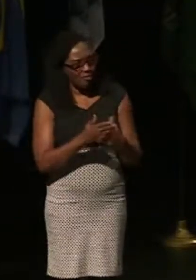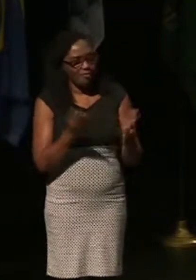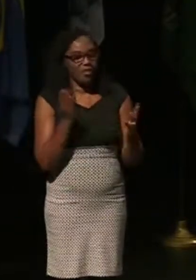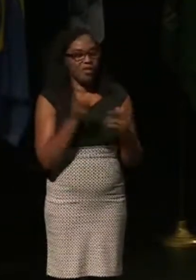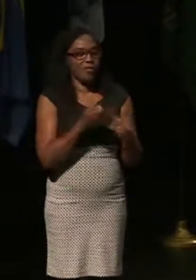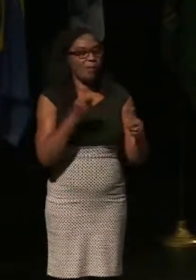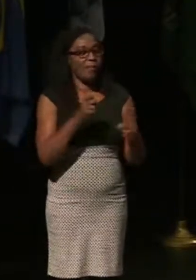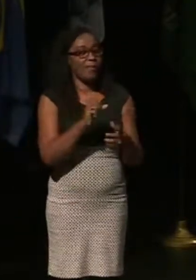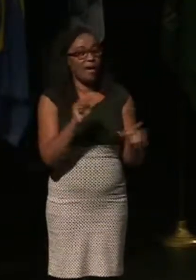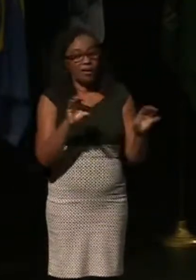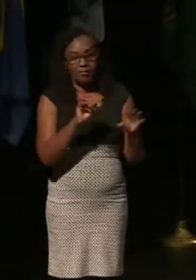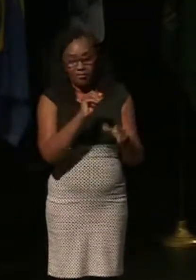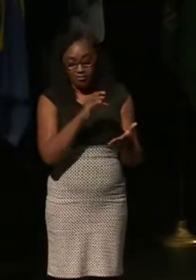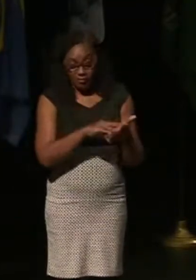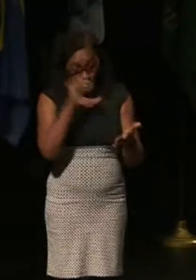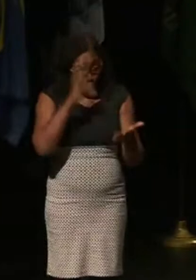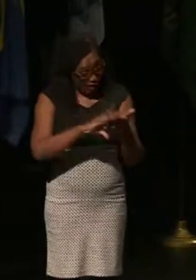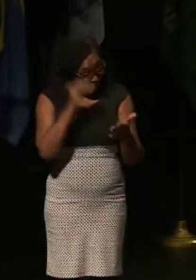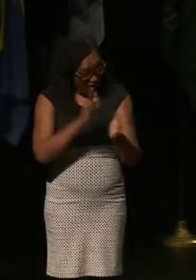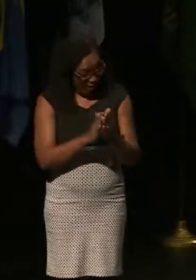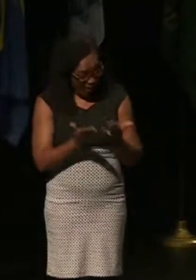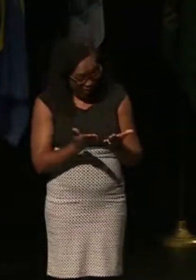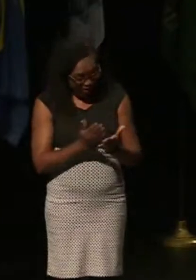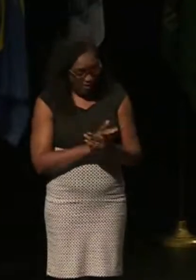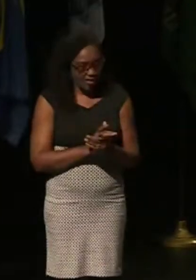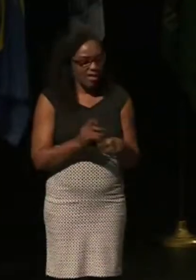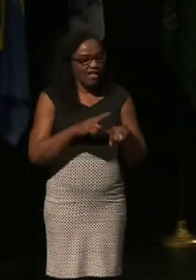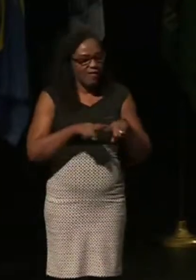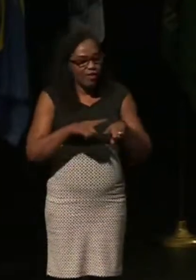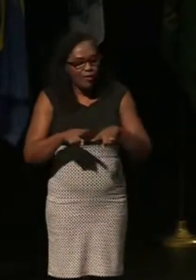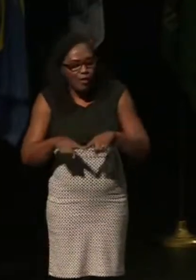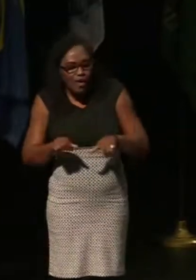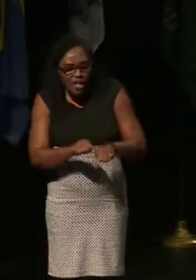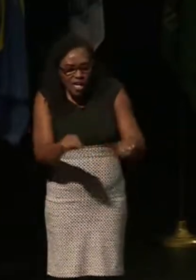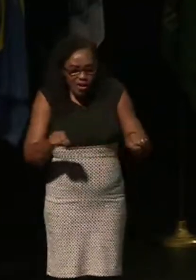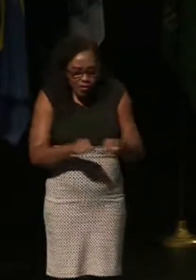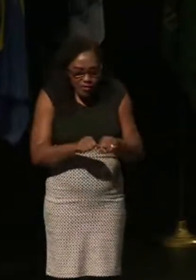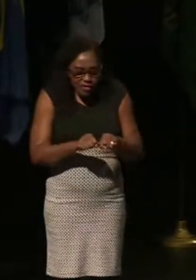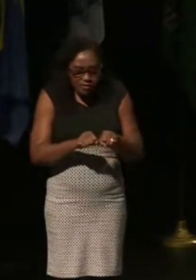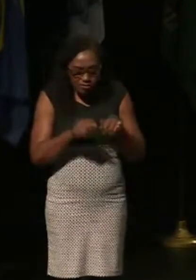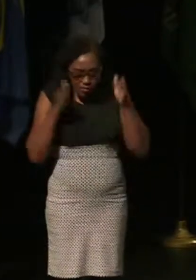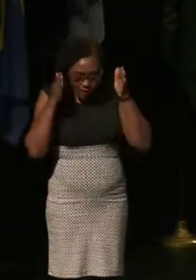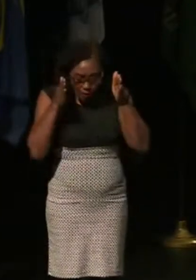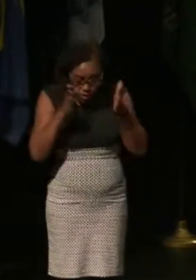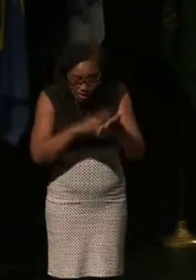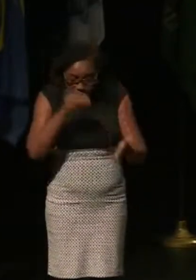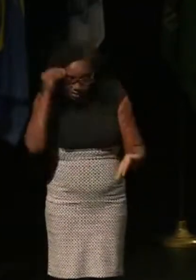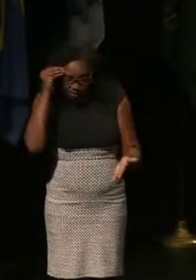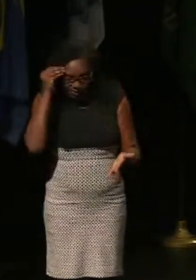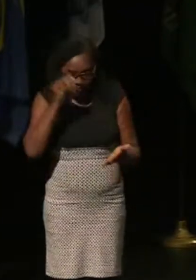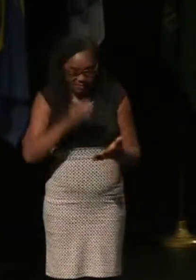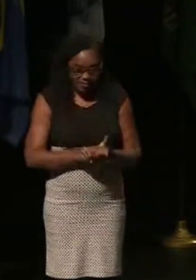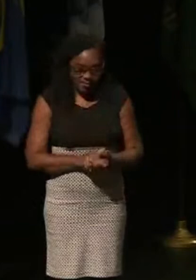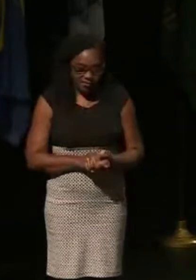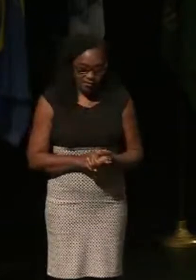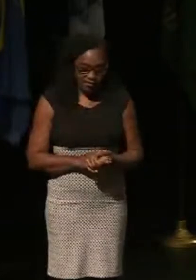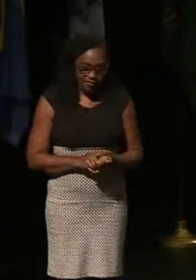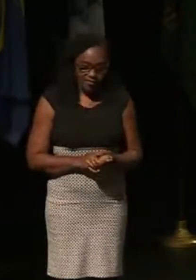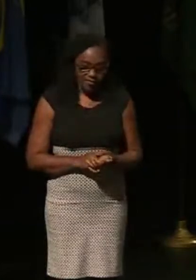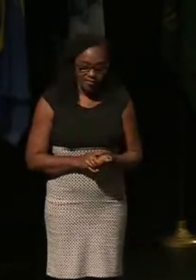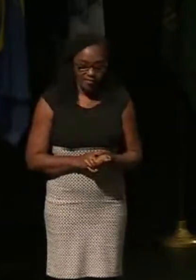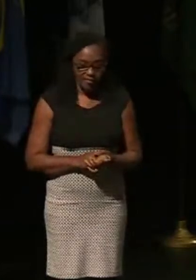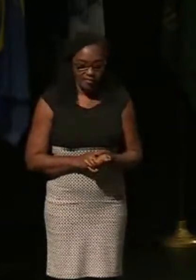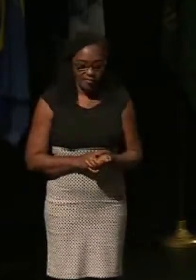large, providing tuition in a number of areas which at the time were underrepresented in the